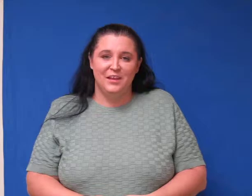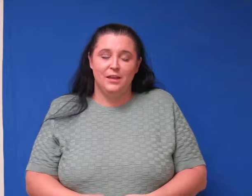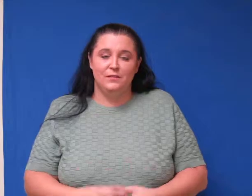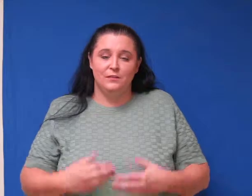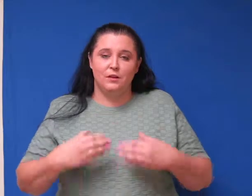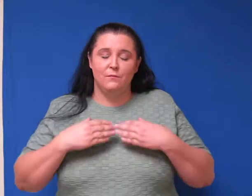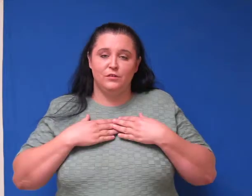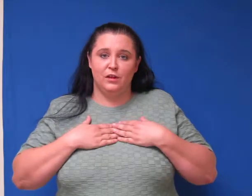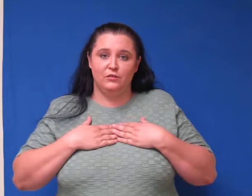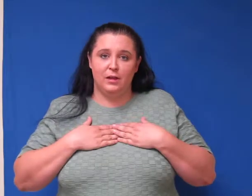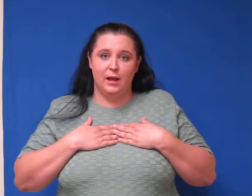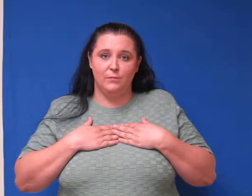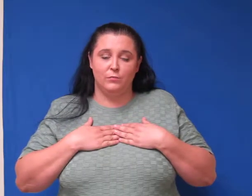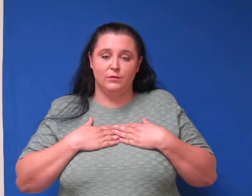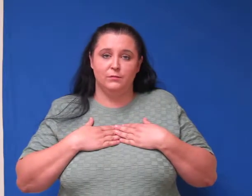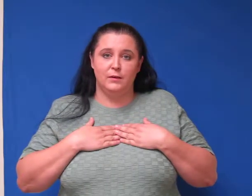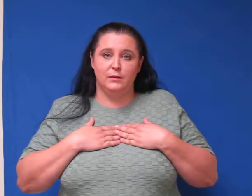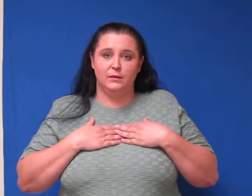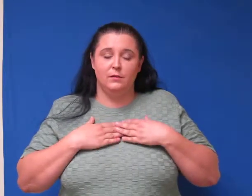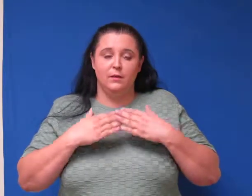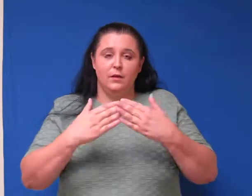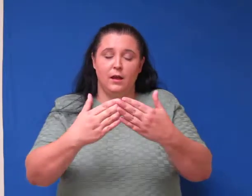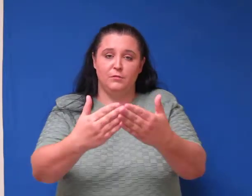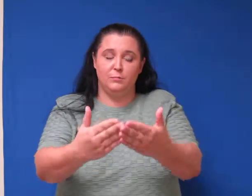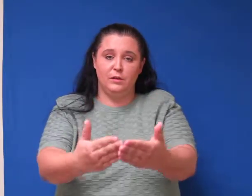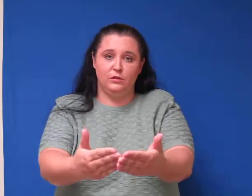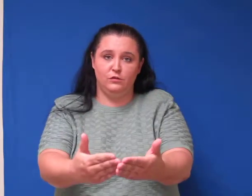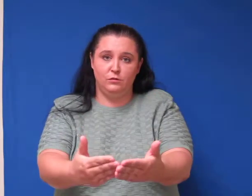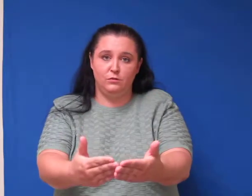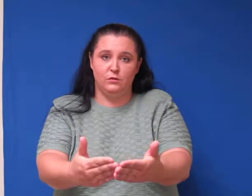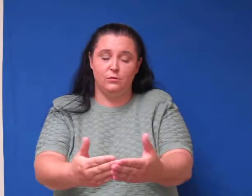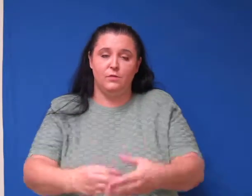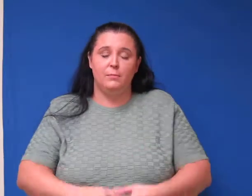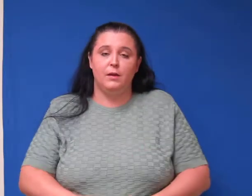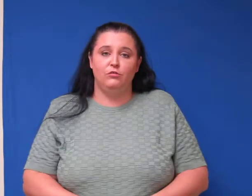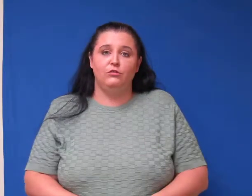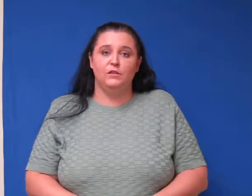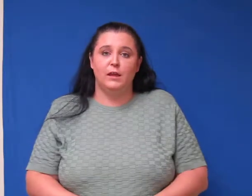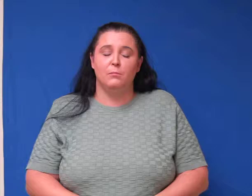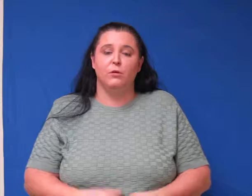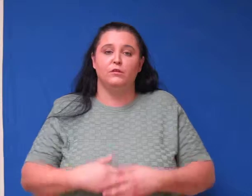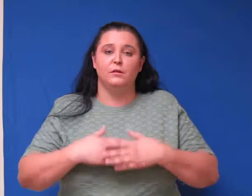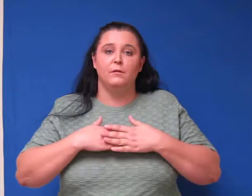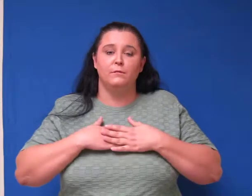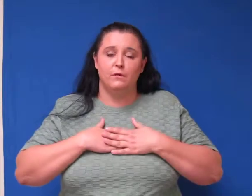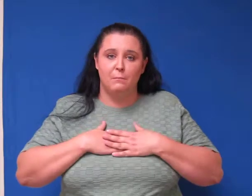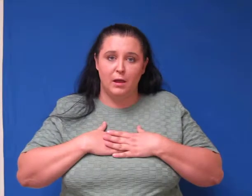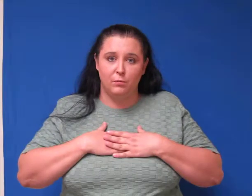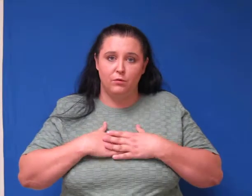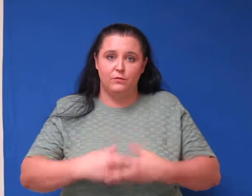In this conversation, I'm the one speaking. I'm speaking to you. That makes you second person from my point of